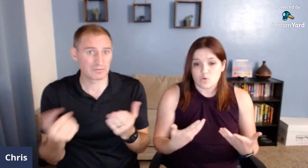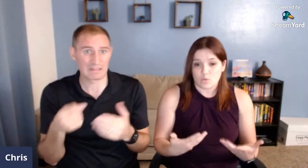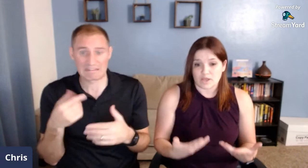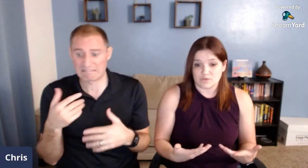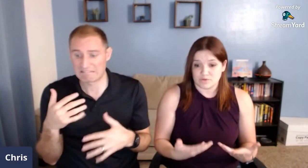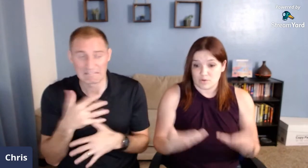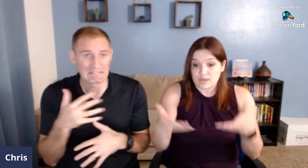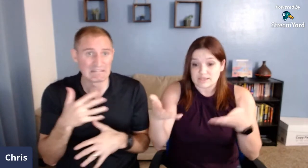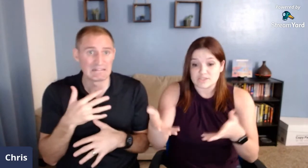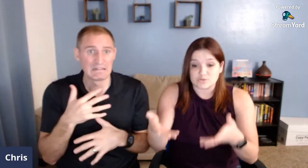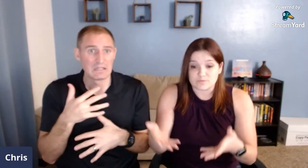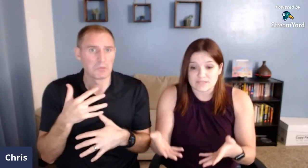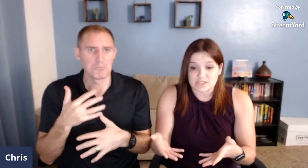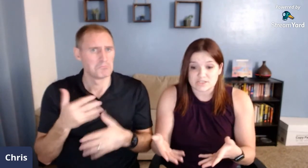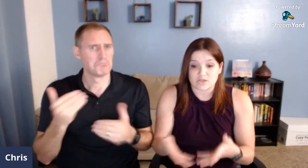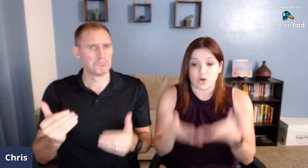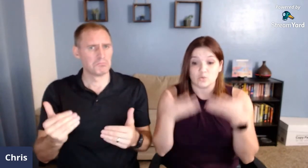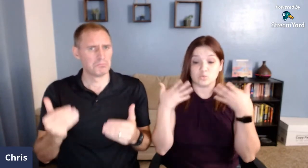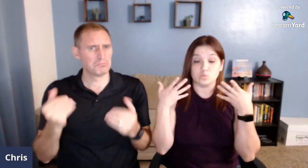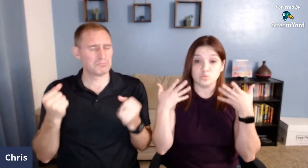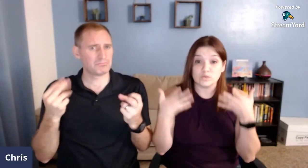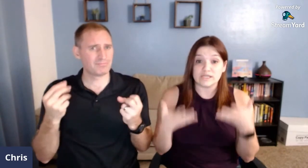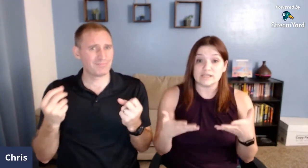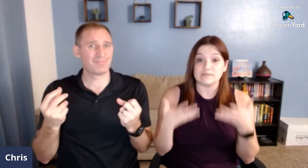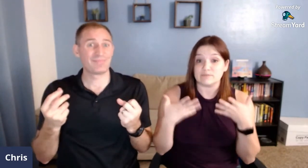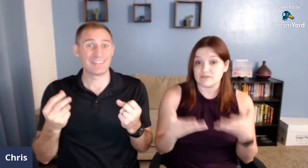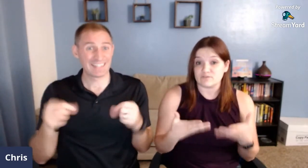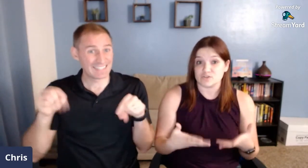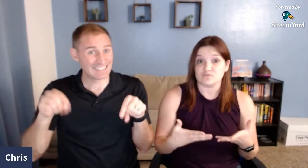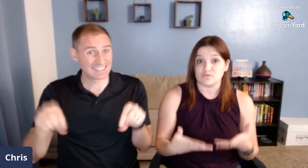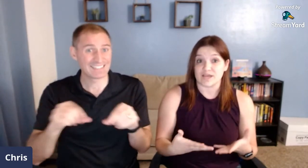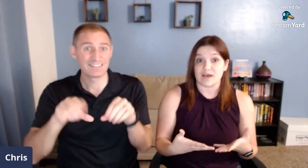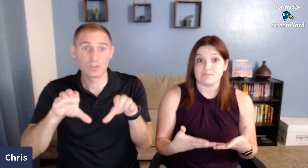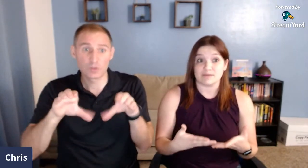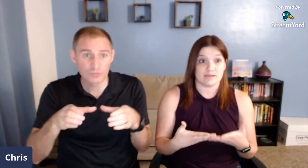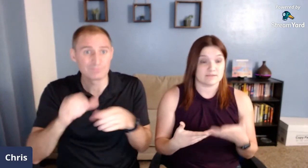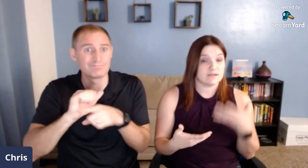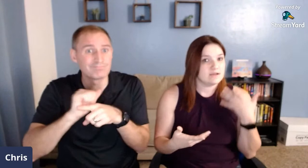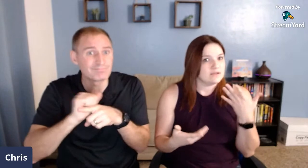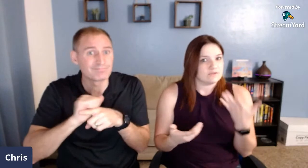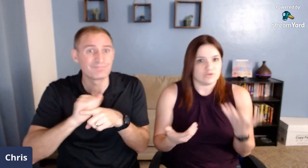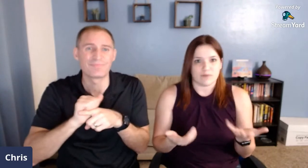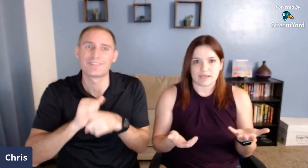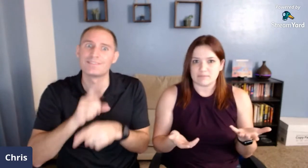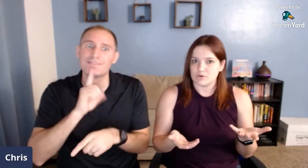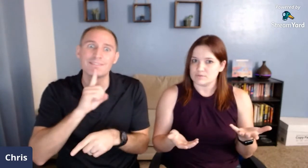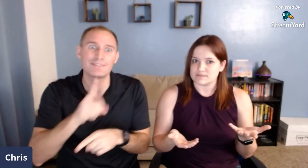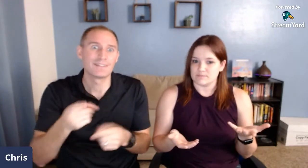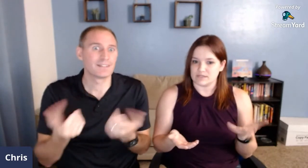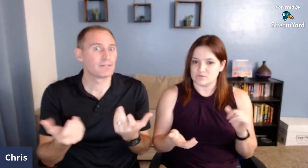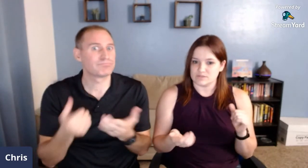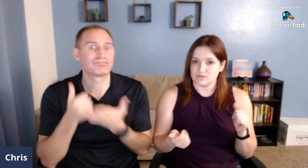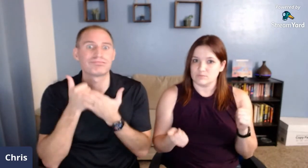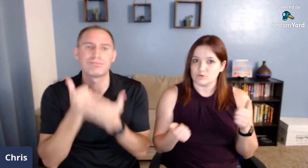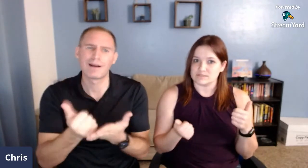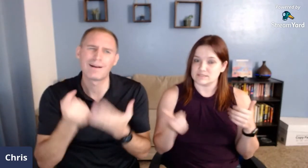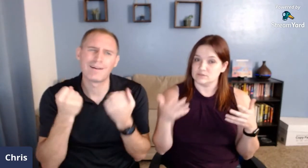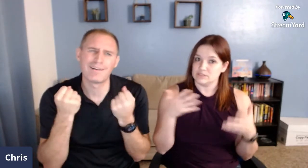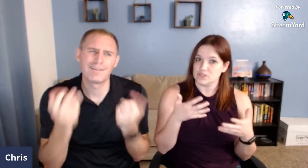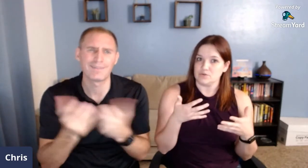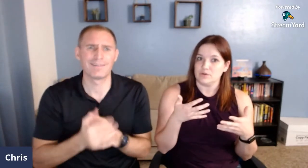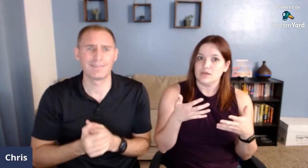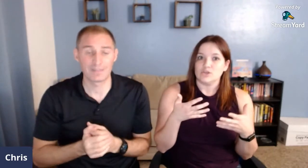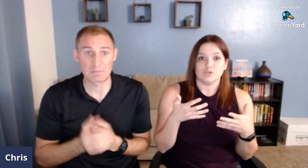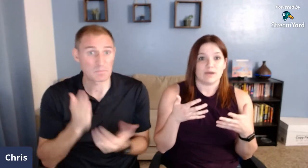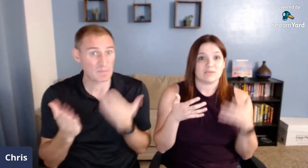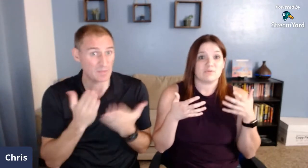what you know. These group sessions are really beneficial for that, because you might get put with somebody who's a little more skilled